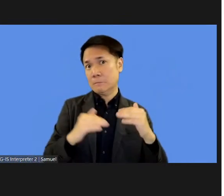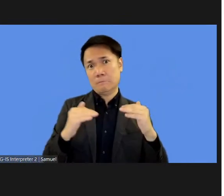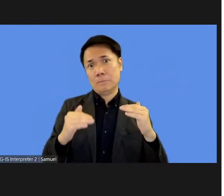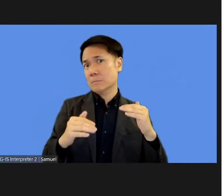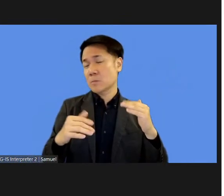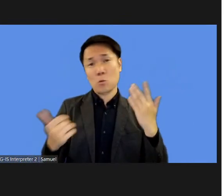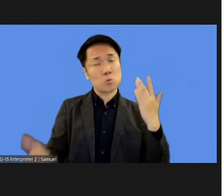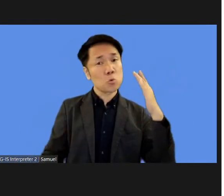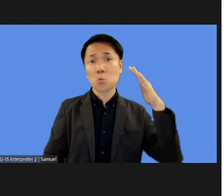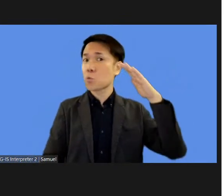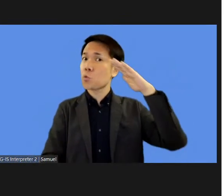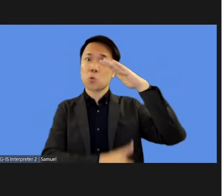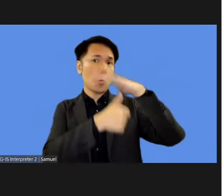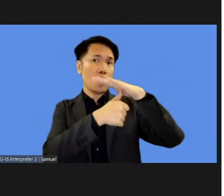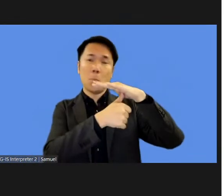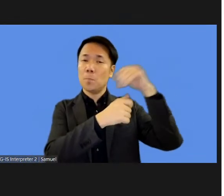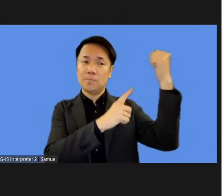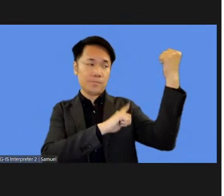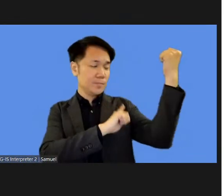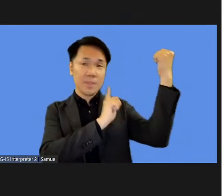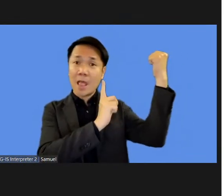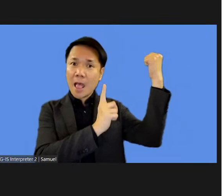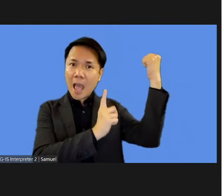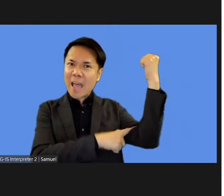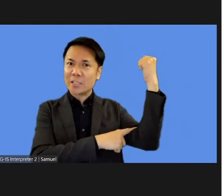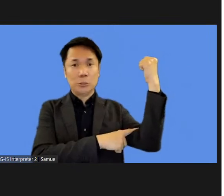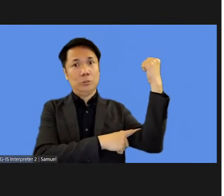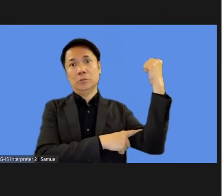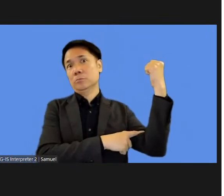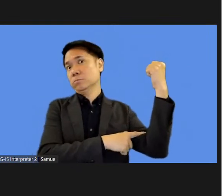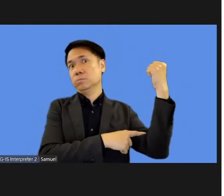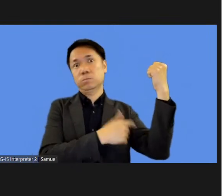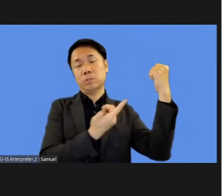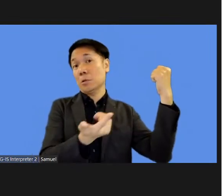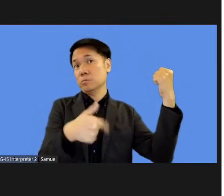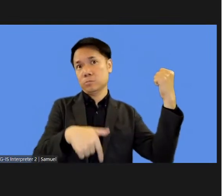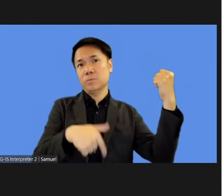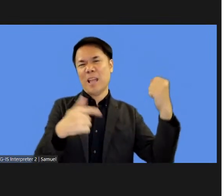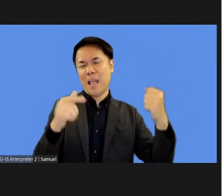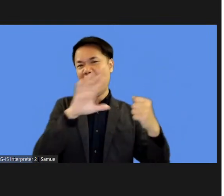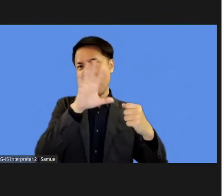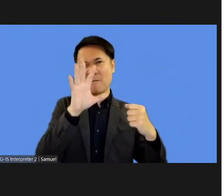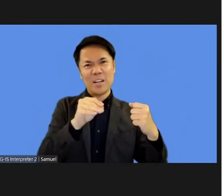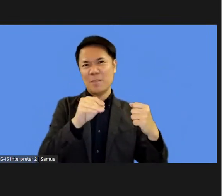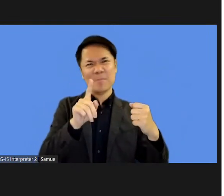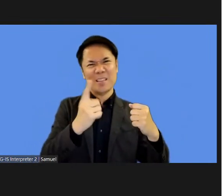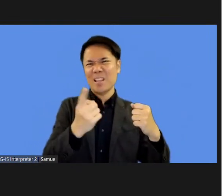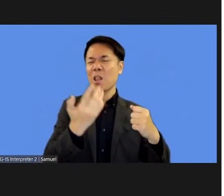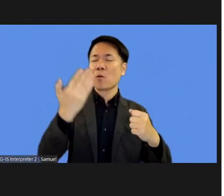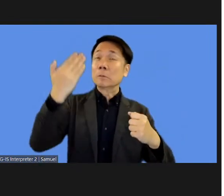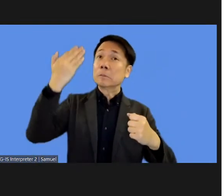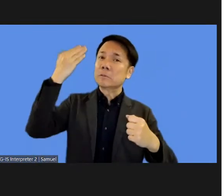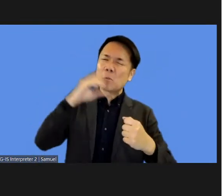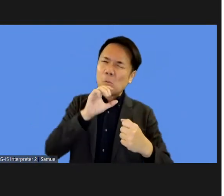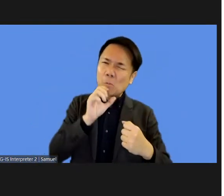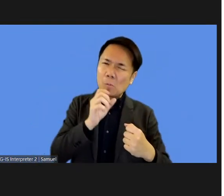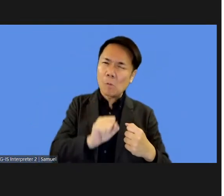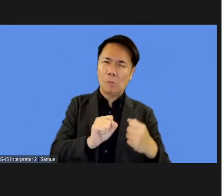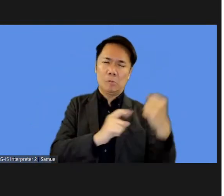renewables in final energy consumption. But if you only look at this in terms of modern energy sources, Africa is still very low at